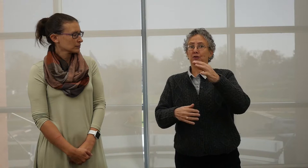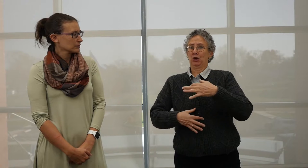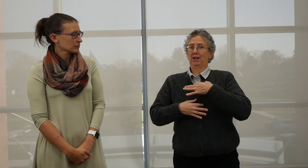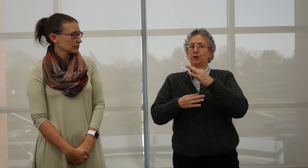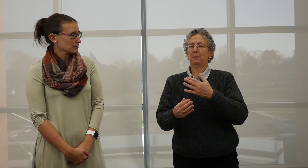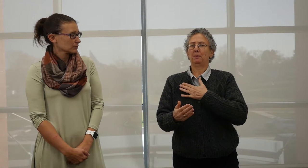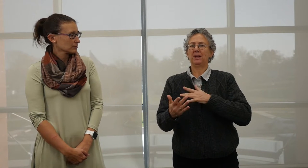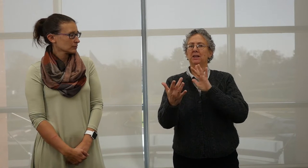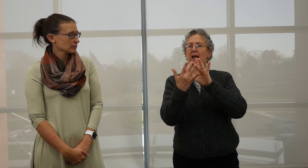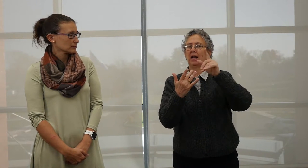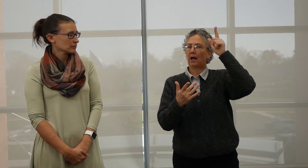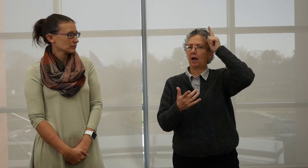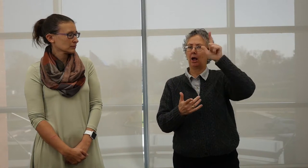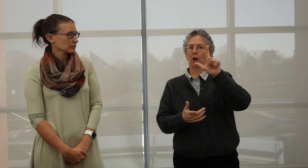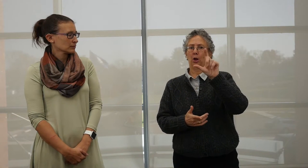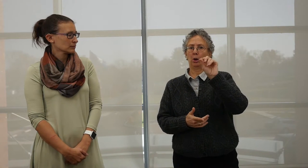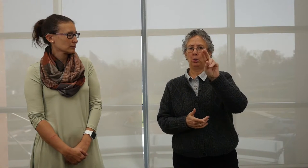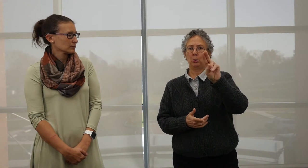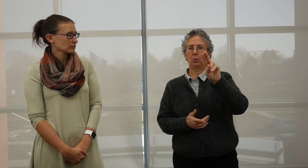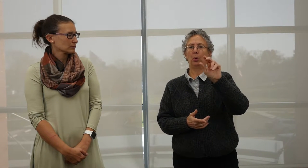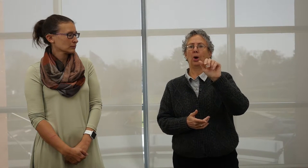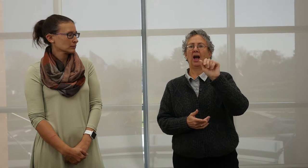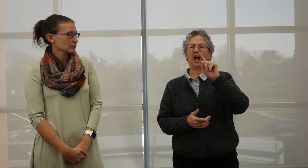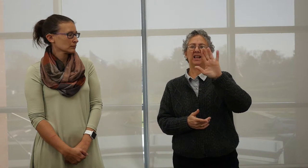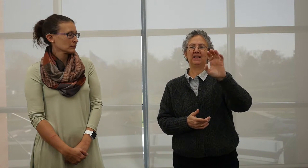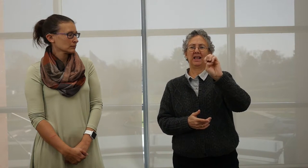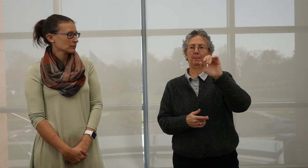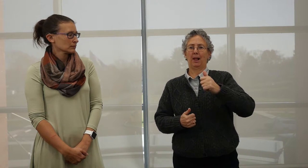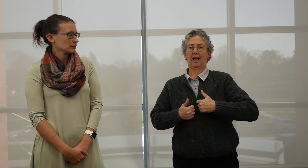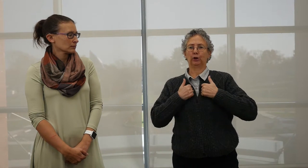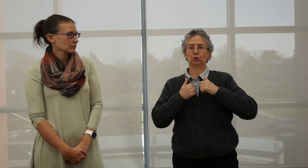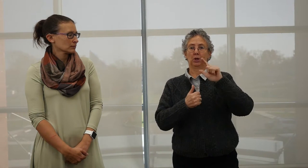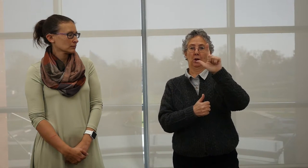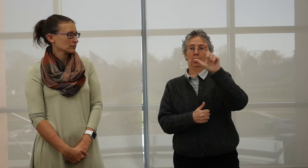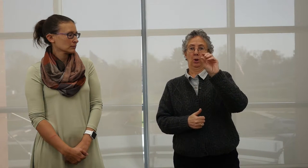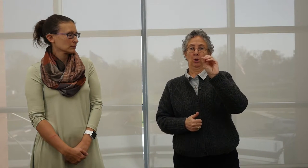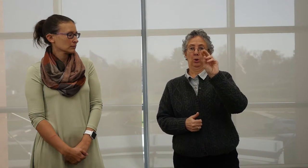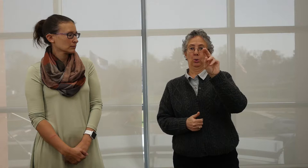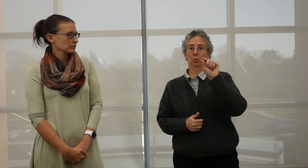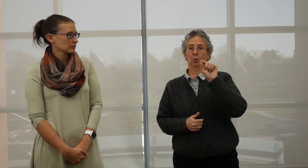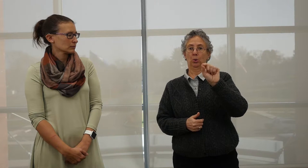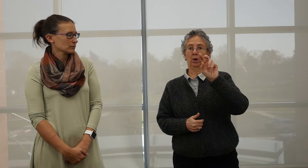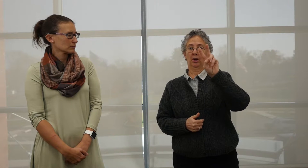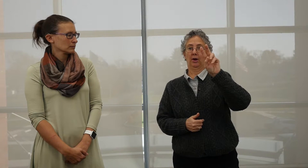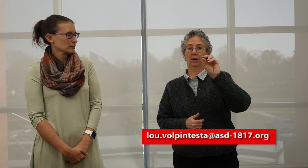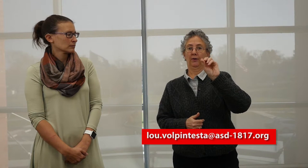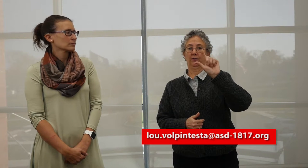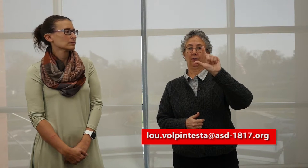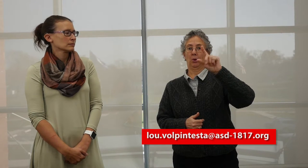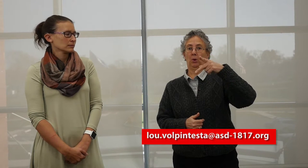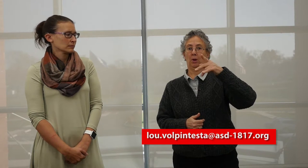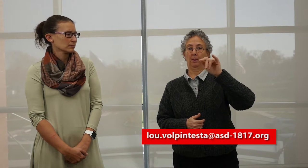can come whenever's convenient for you. And if you are able to volunteer, please contact Lou at